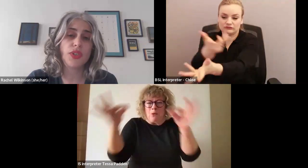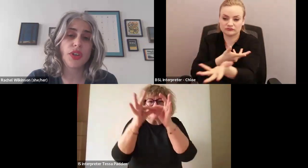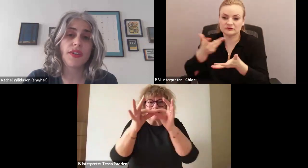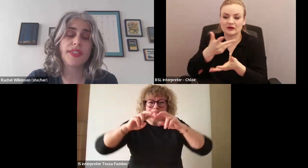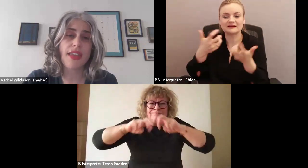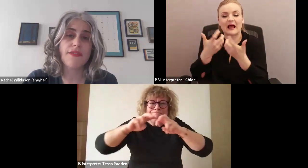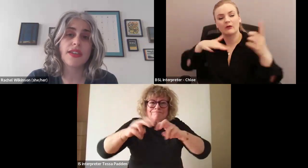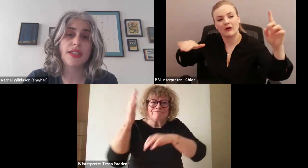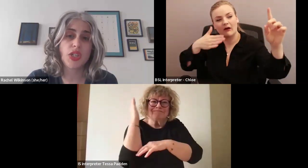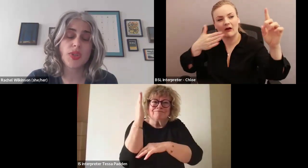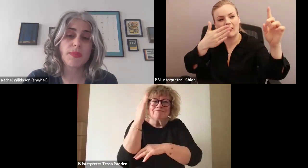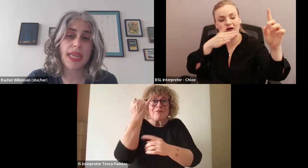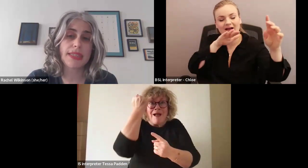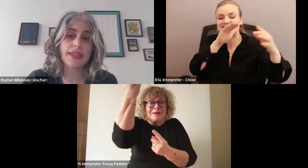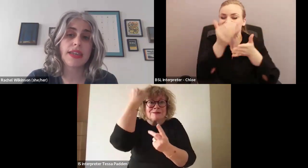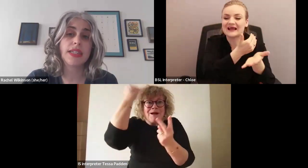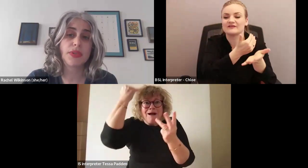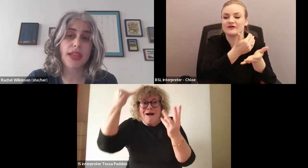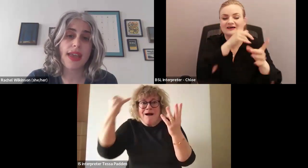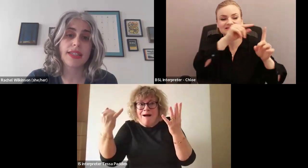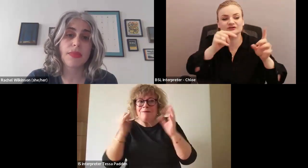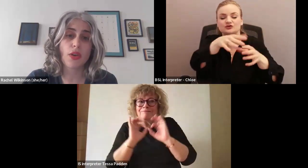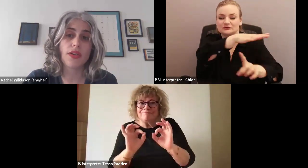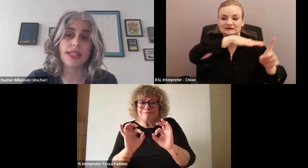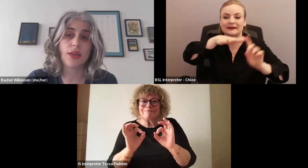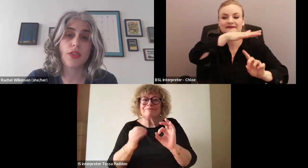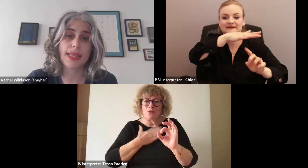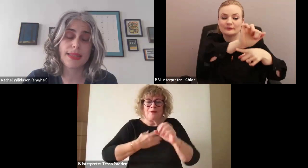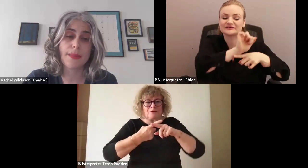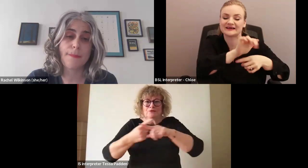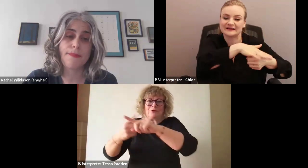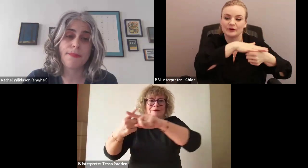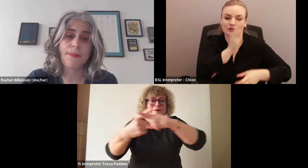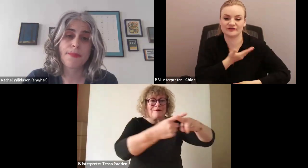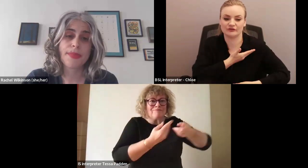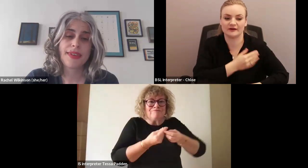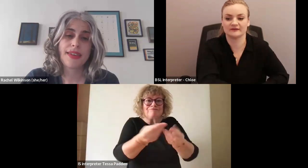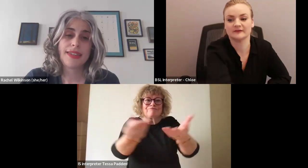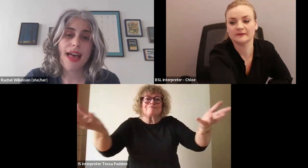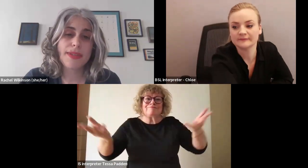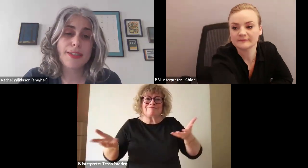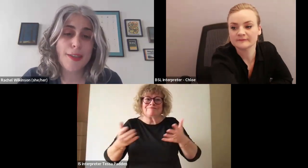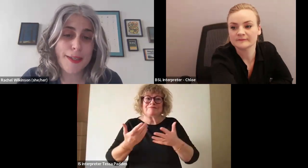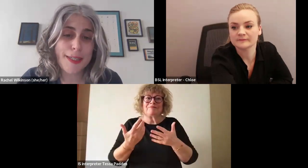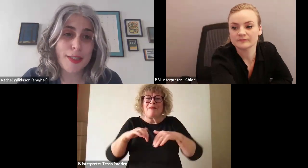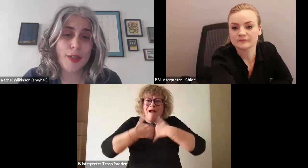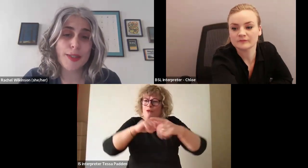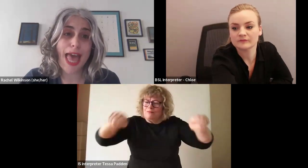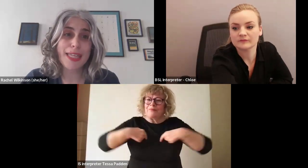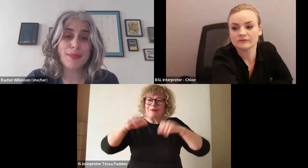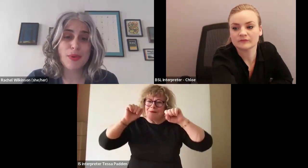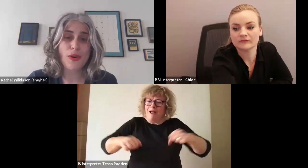a future of safer digital spaces to protect minority rights. To help us discuss